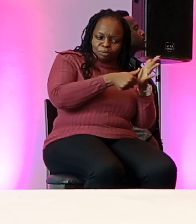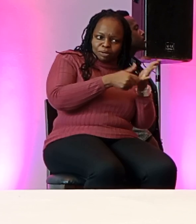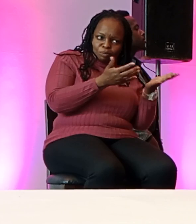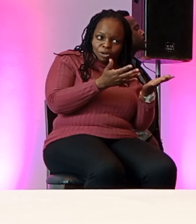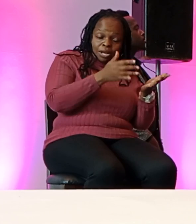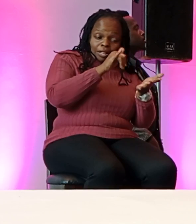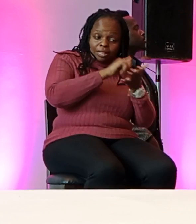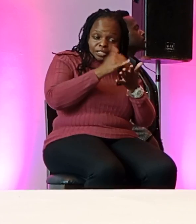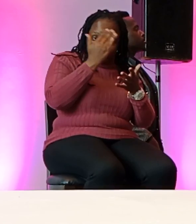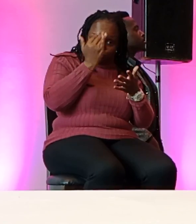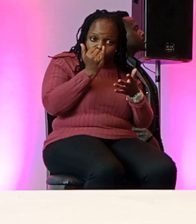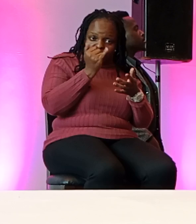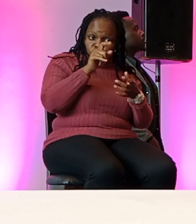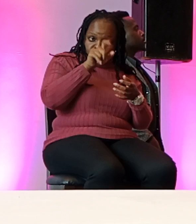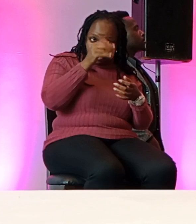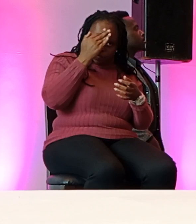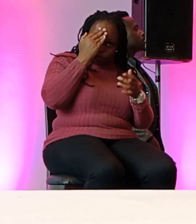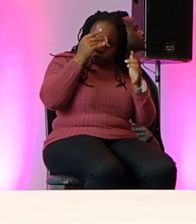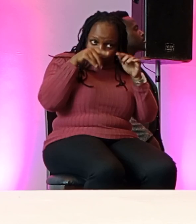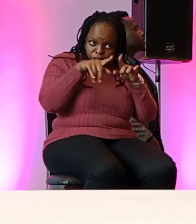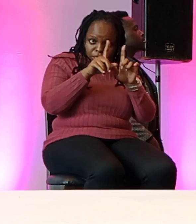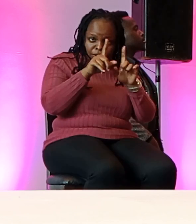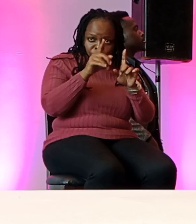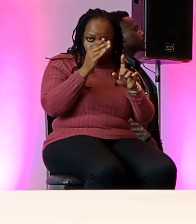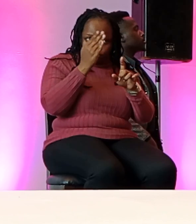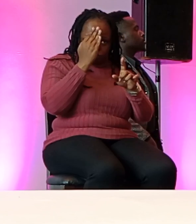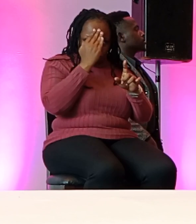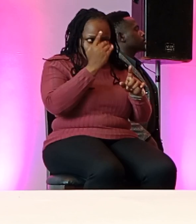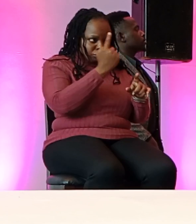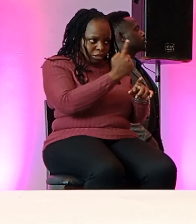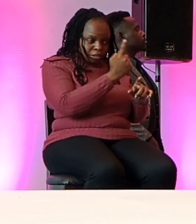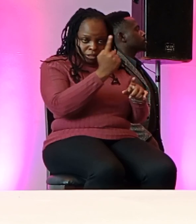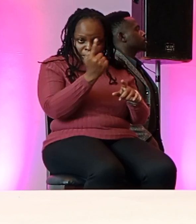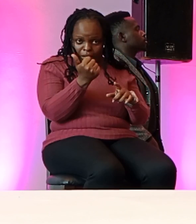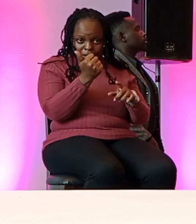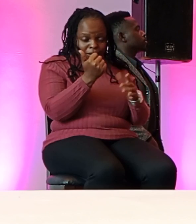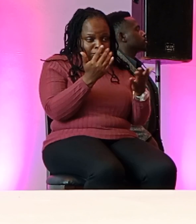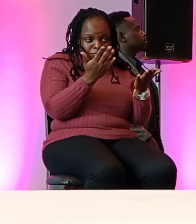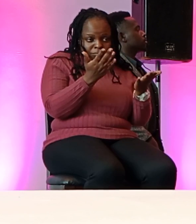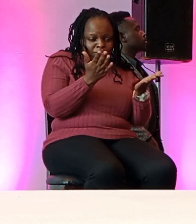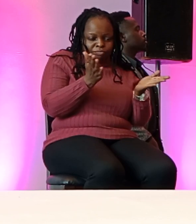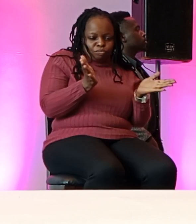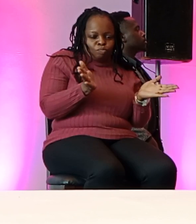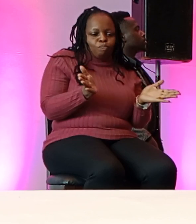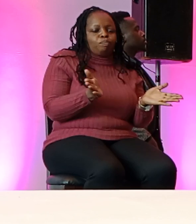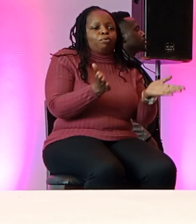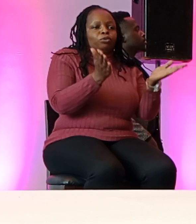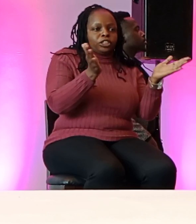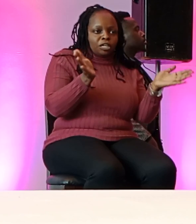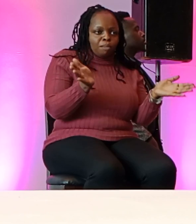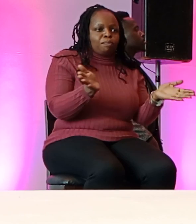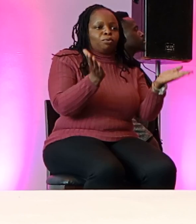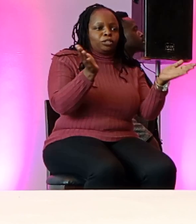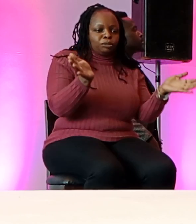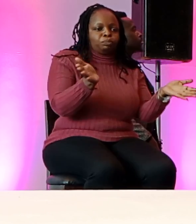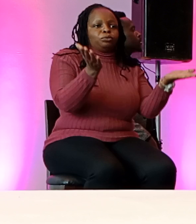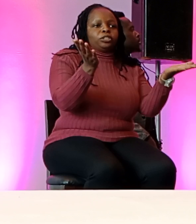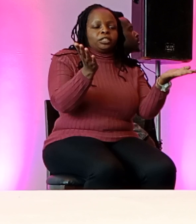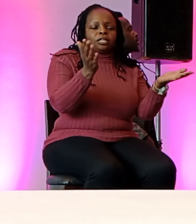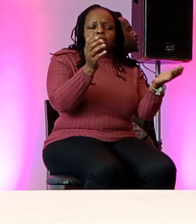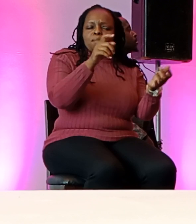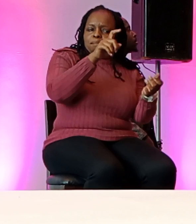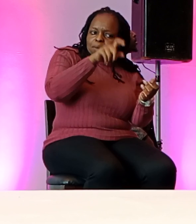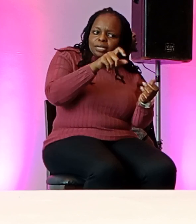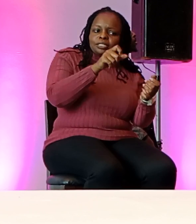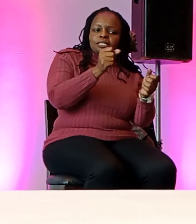must locate ourselves, locate each other, and push. We've got to get this done. We cannot just